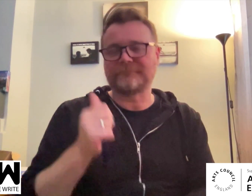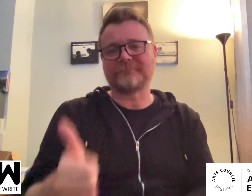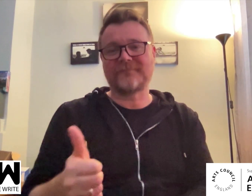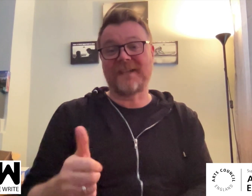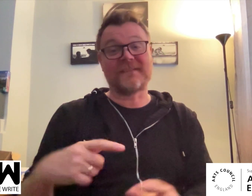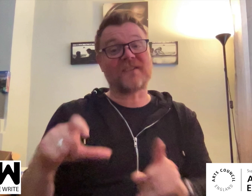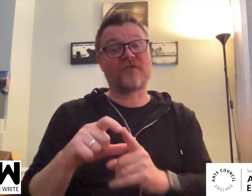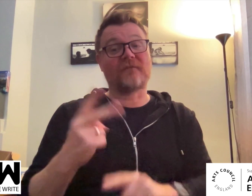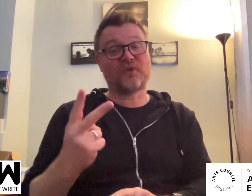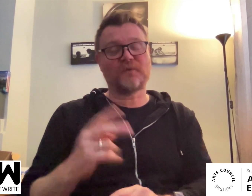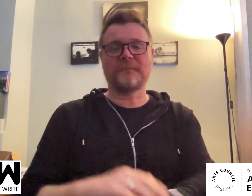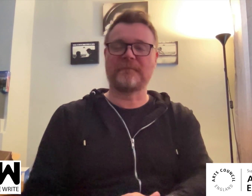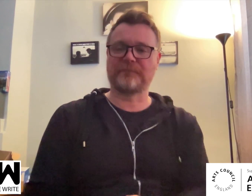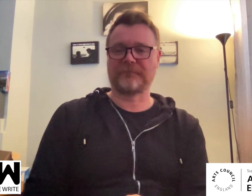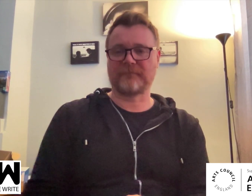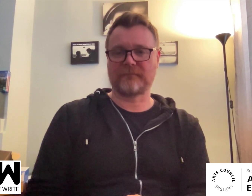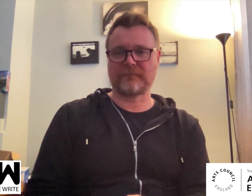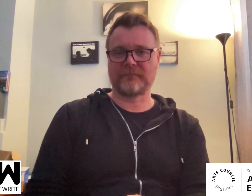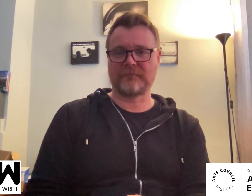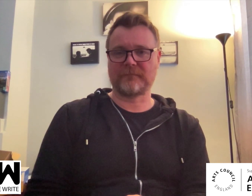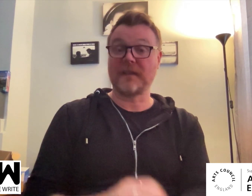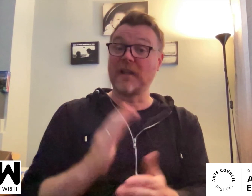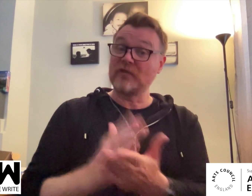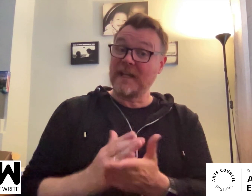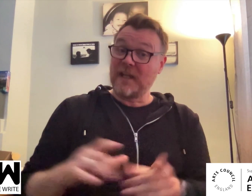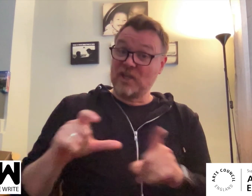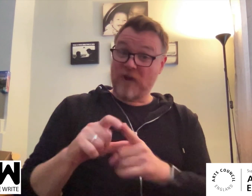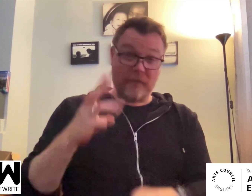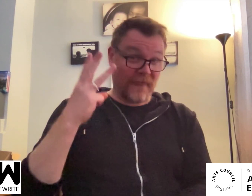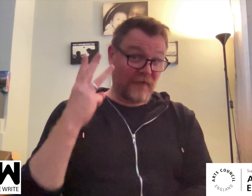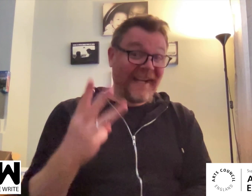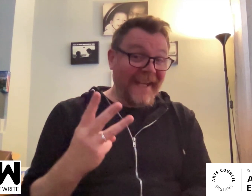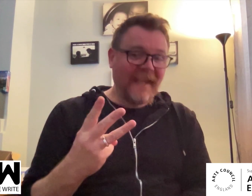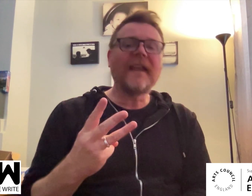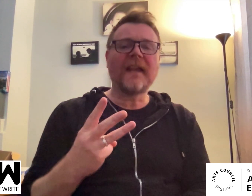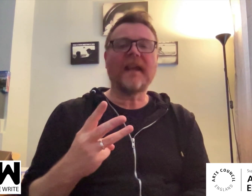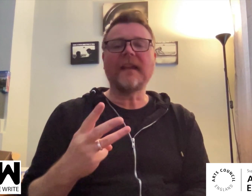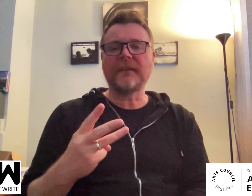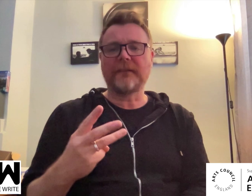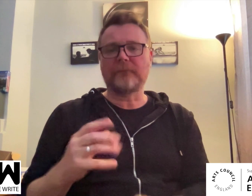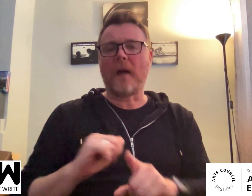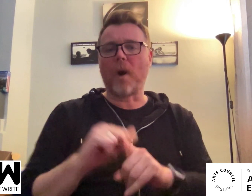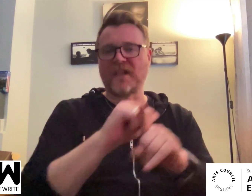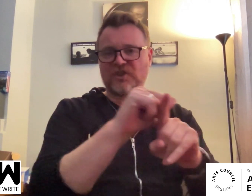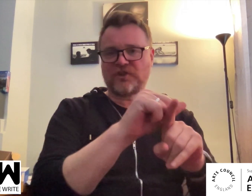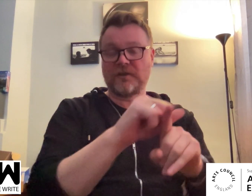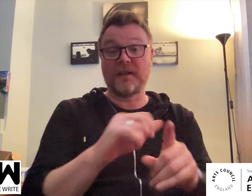Anyway, so that's draft 2, a tightening up. By the time you get to draft 3 really